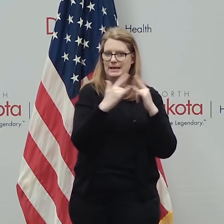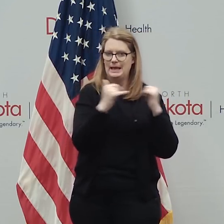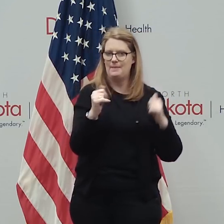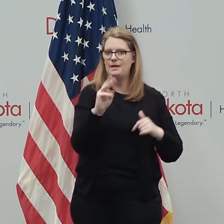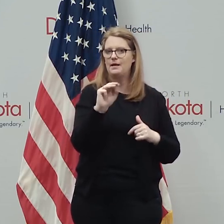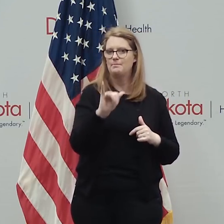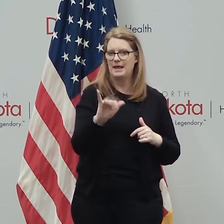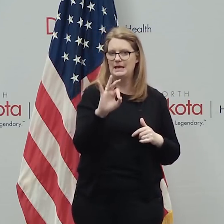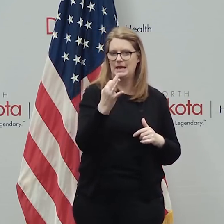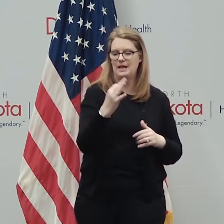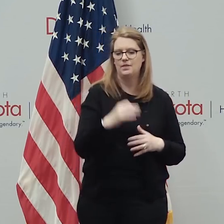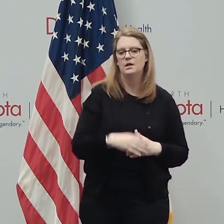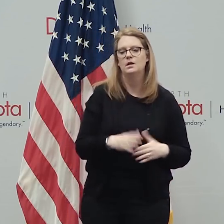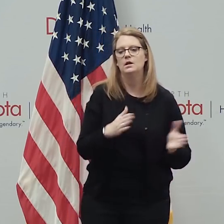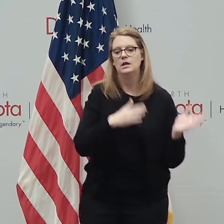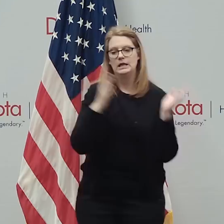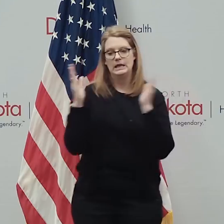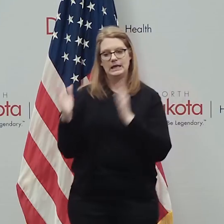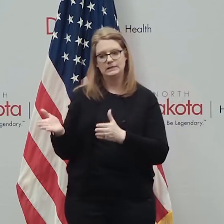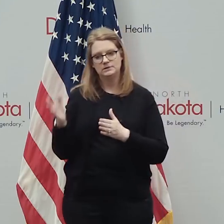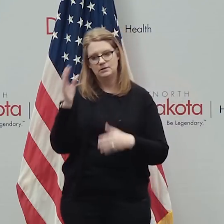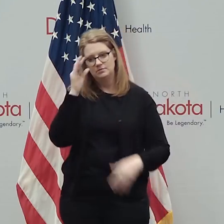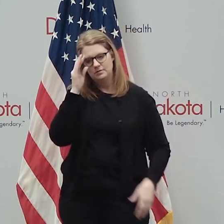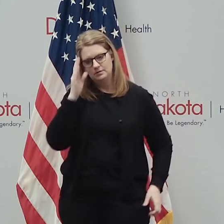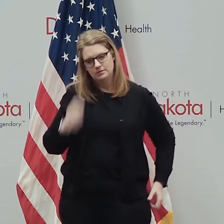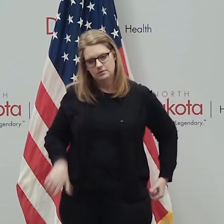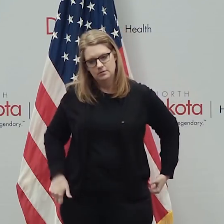9th. Next topic has